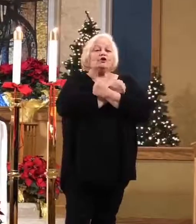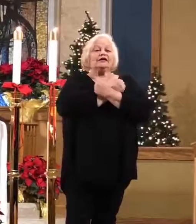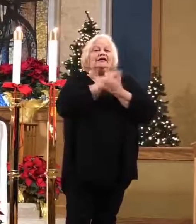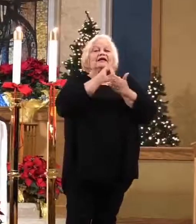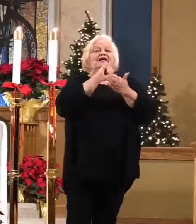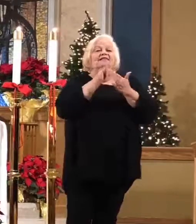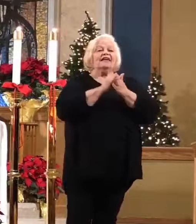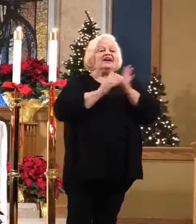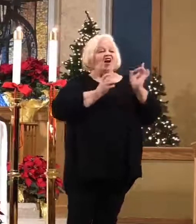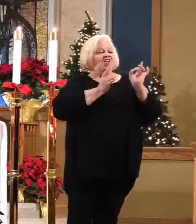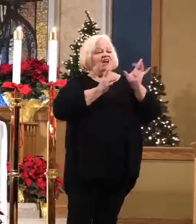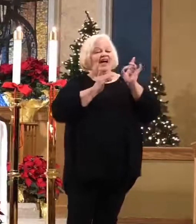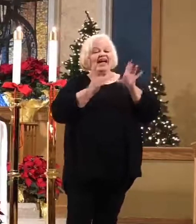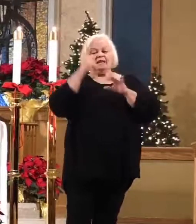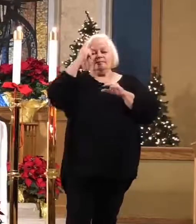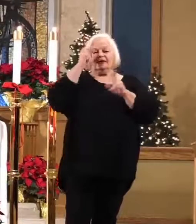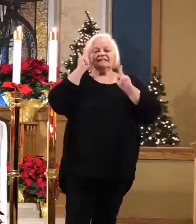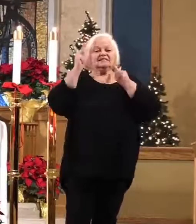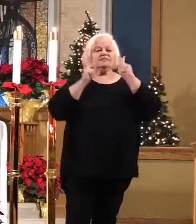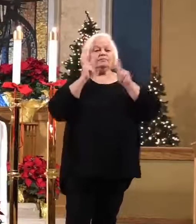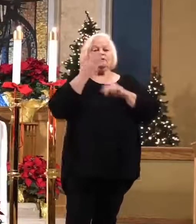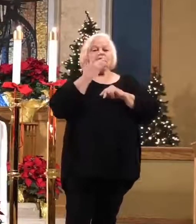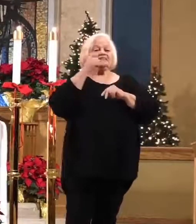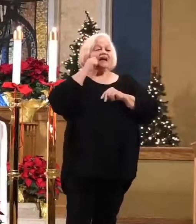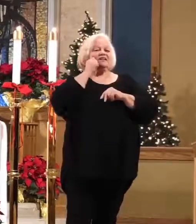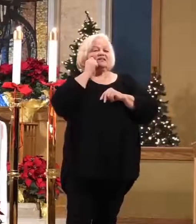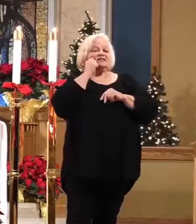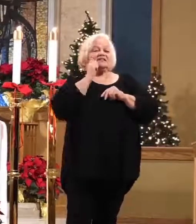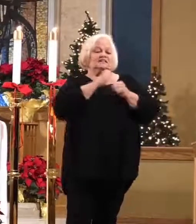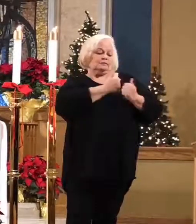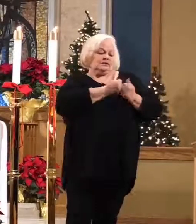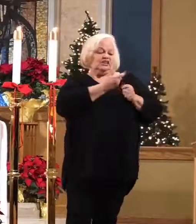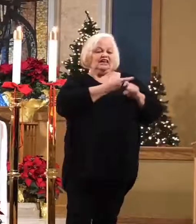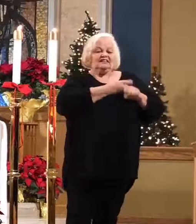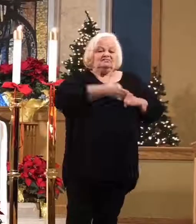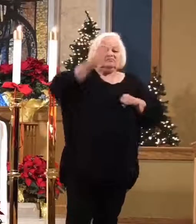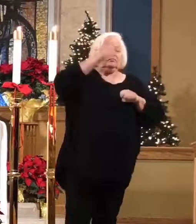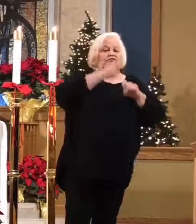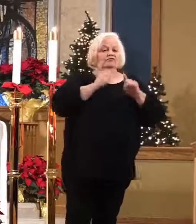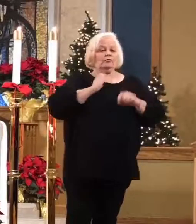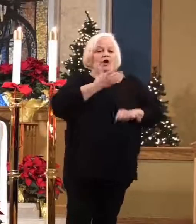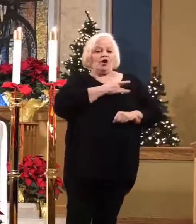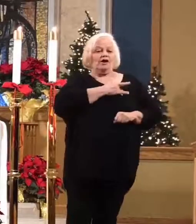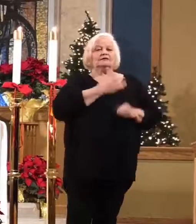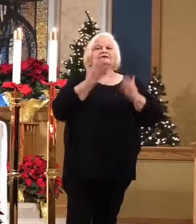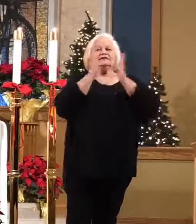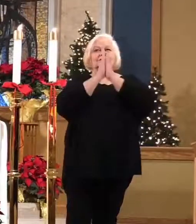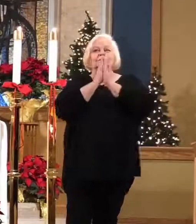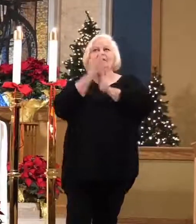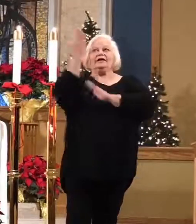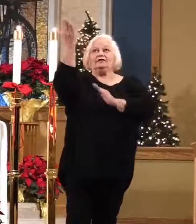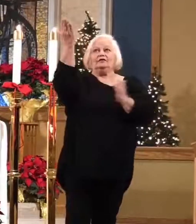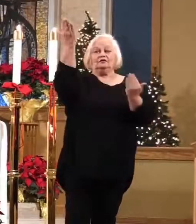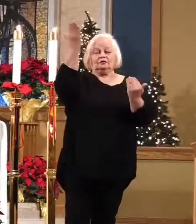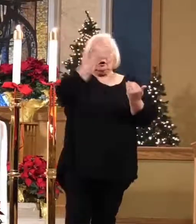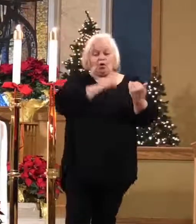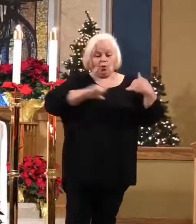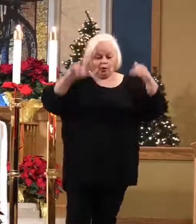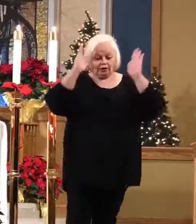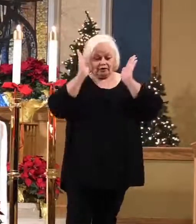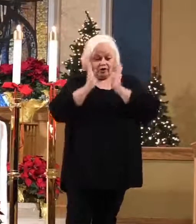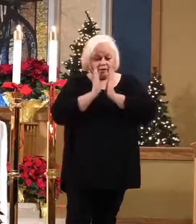bigotry, narrowness, and racism may be driven from our hearts. Let us pray to the Lord. Lord, hear our